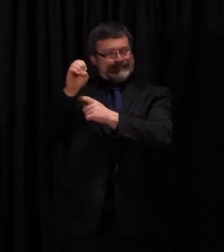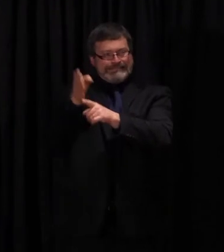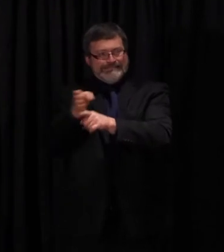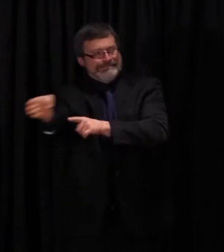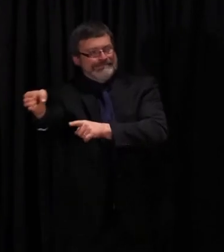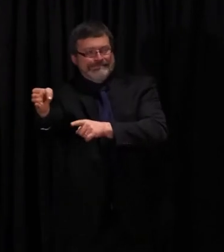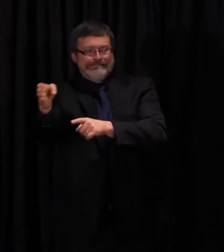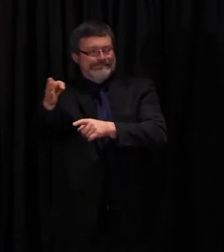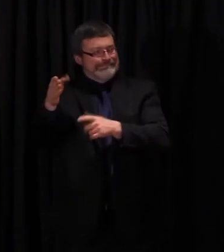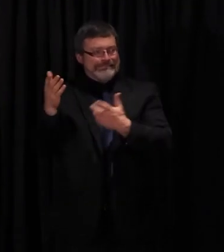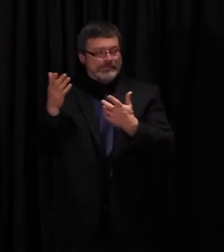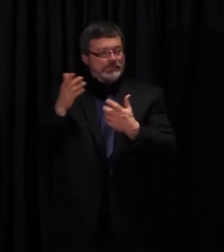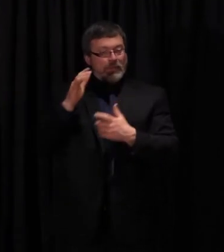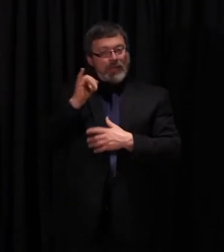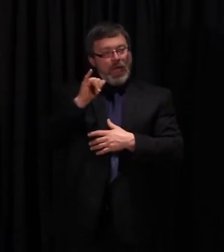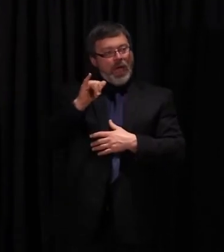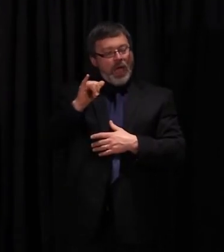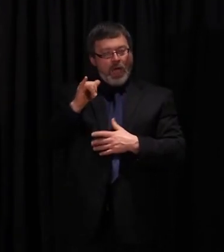passion.